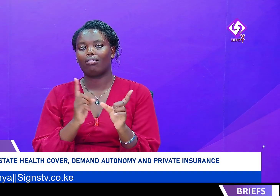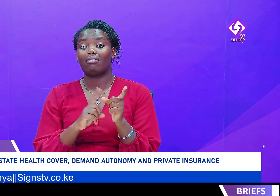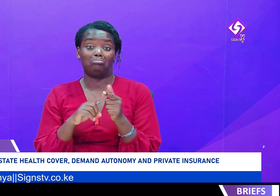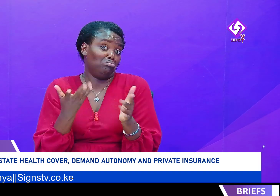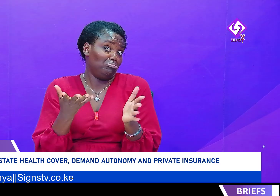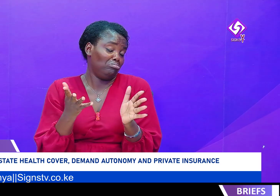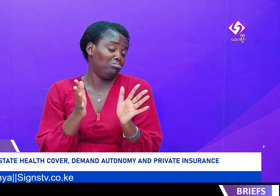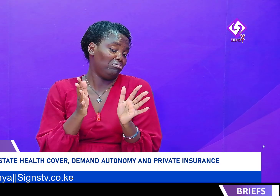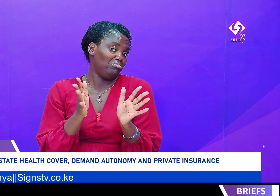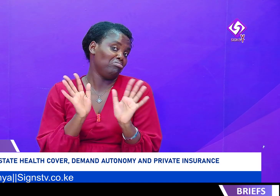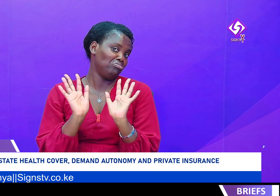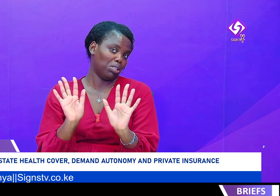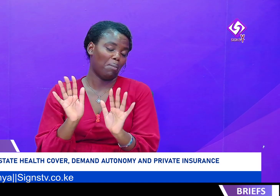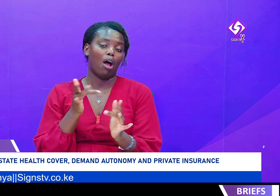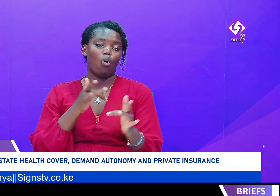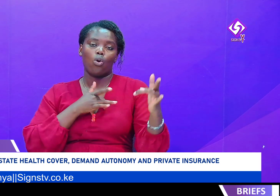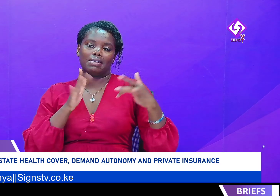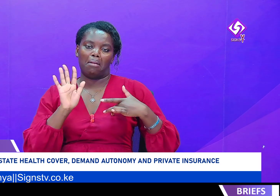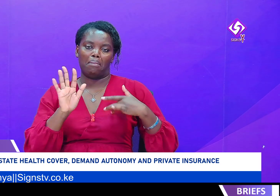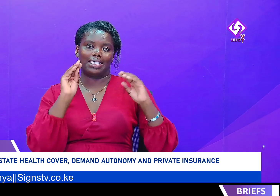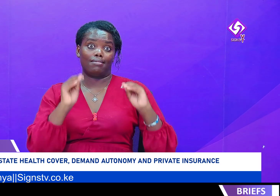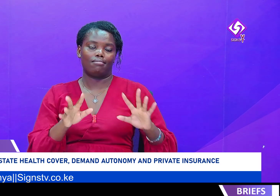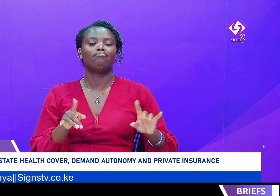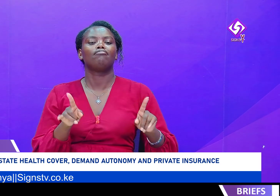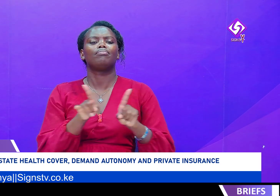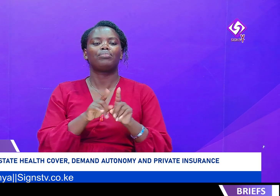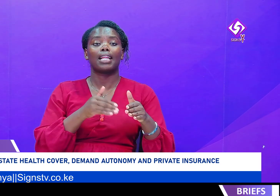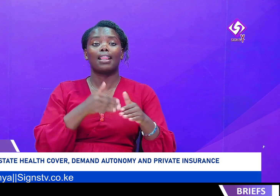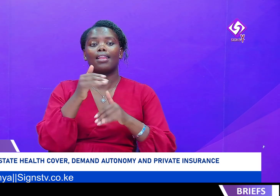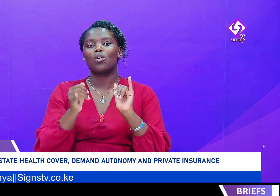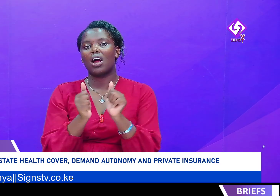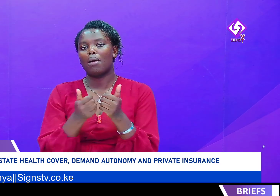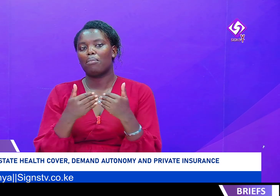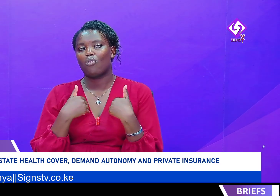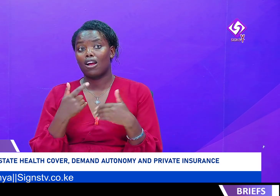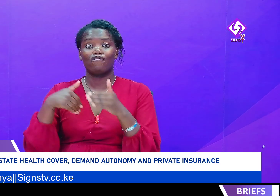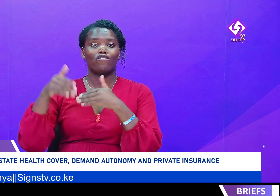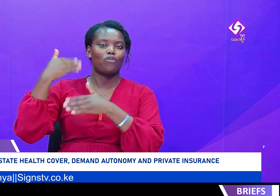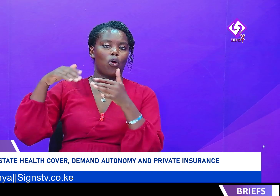the SHA that doesn't have a comprehensive services. That is their concerns as teachers. On other news,